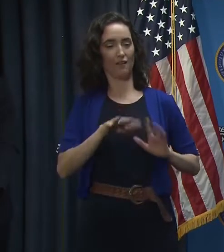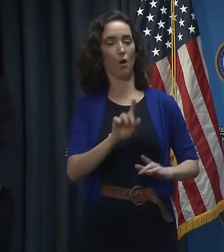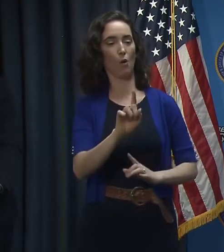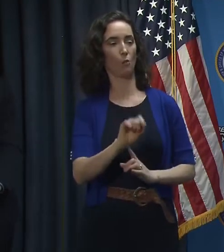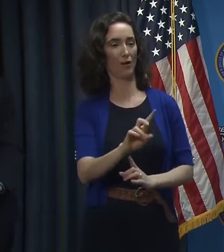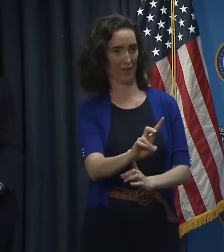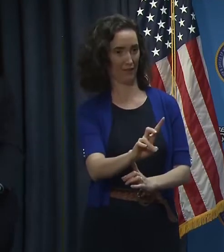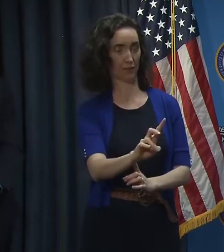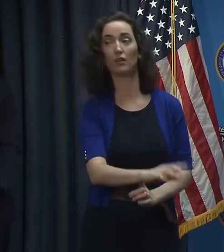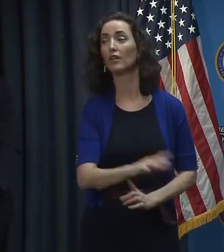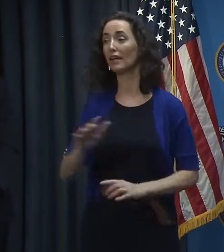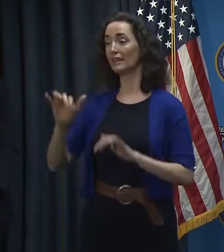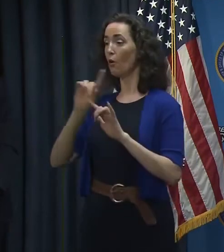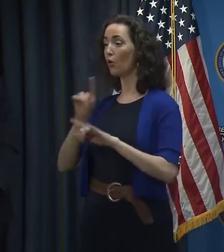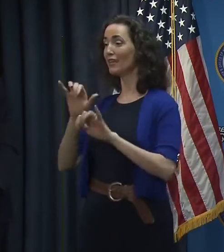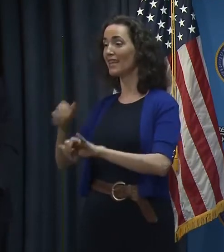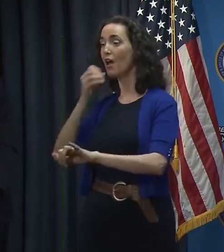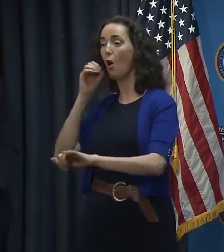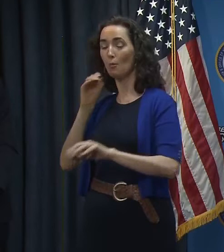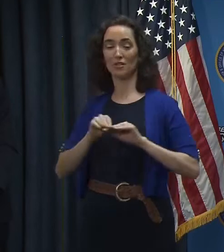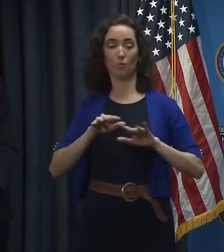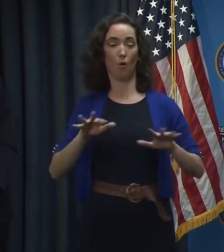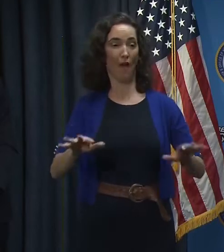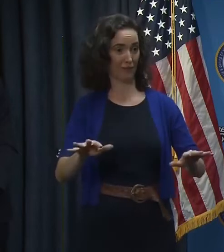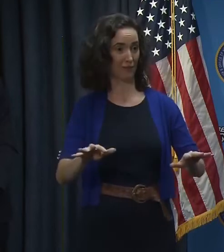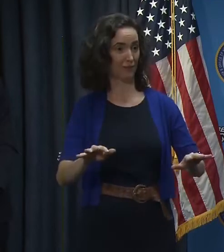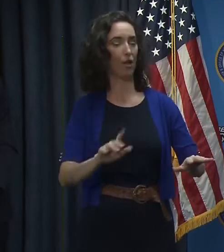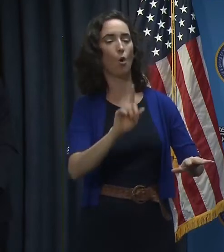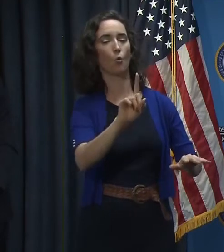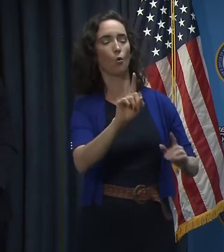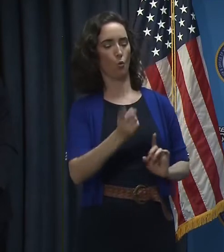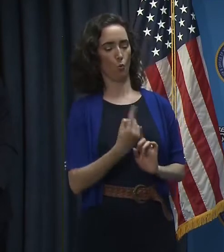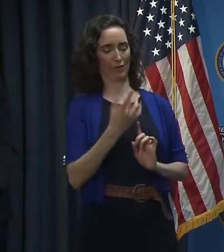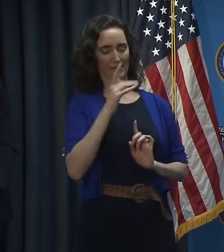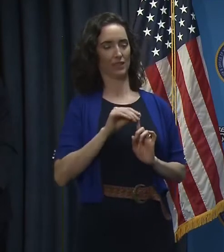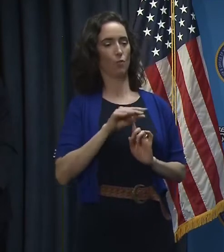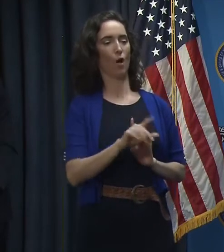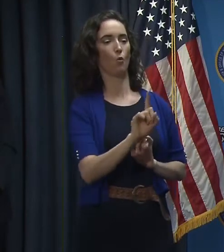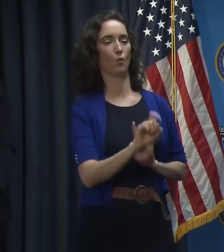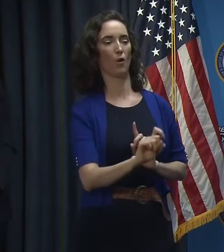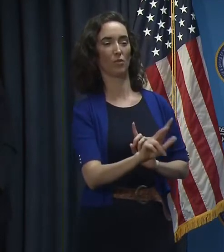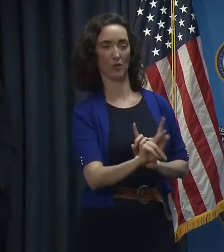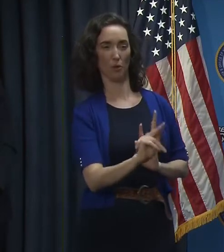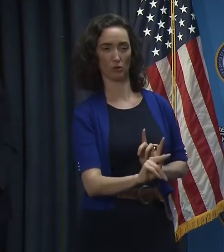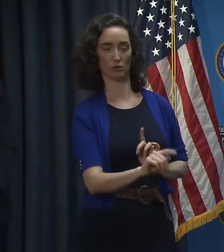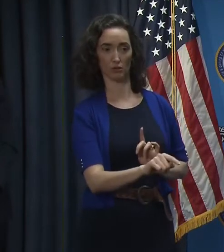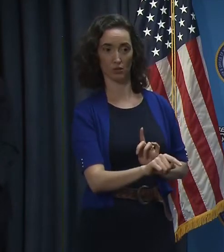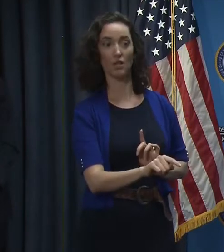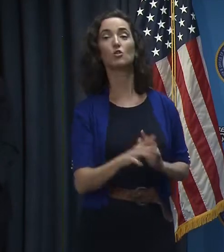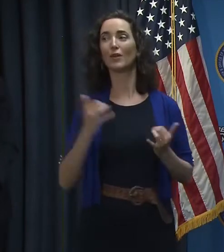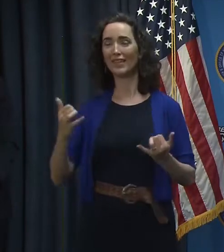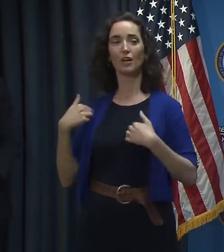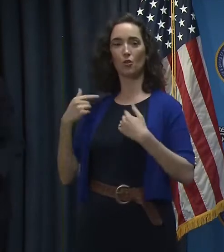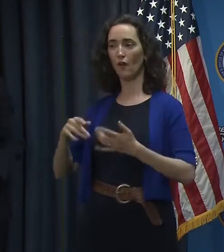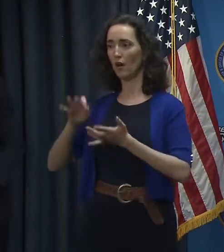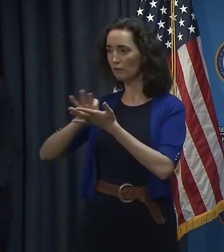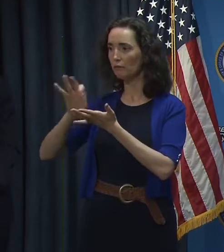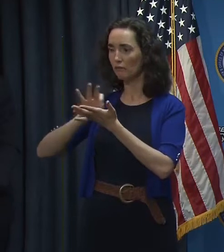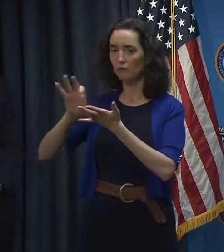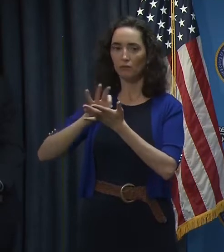at home is 1.3. And over time, we actually tracked it in that way. so that the stay-at-home order, at least by